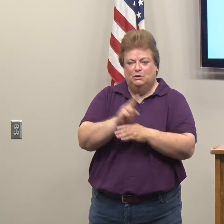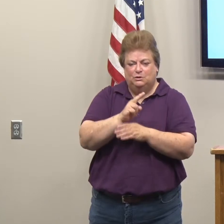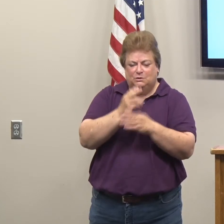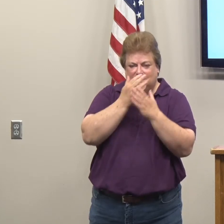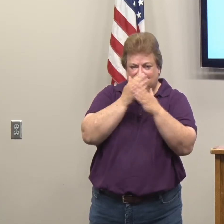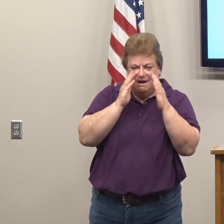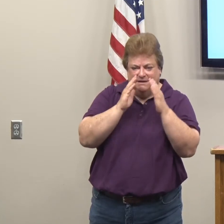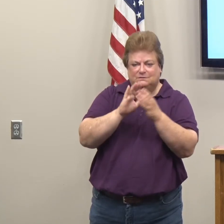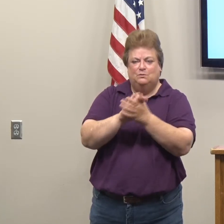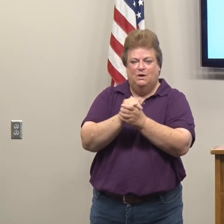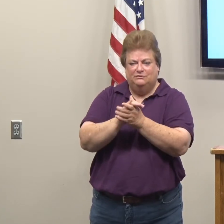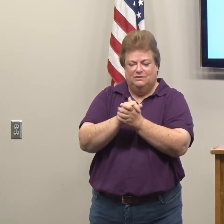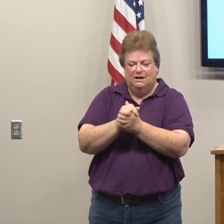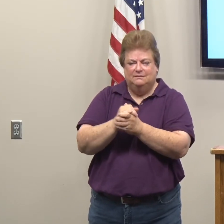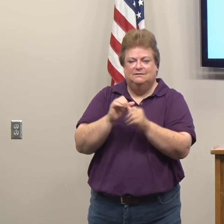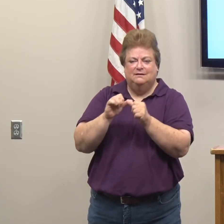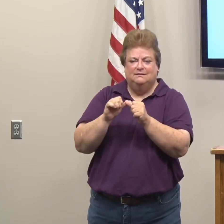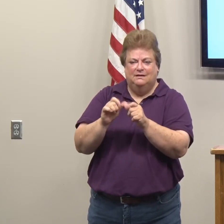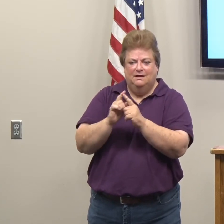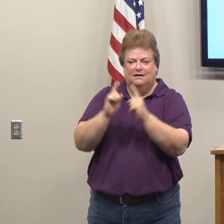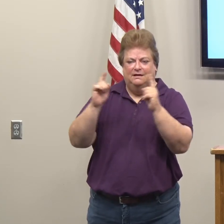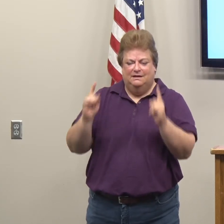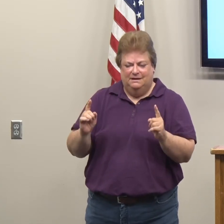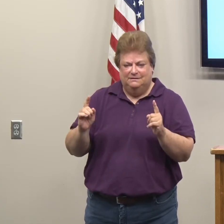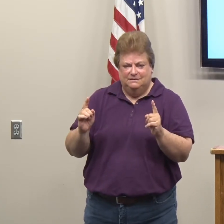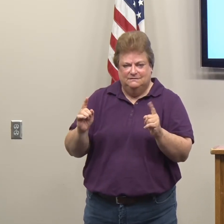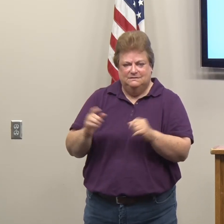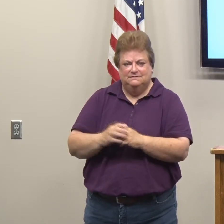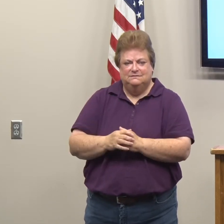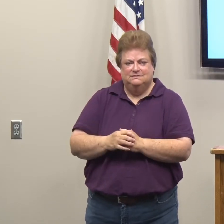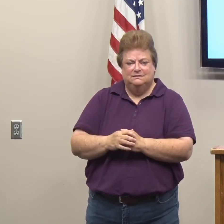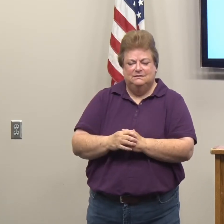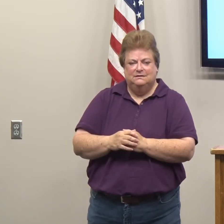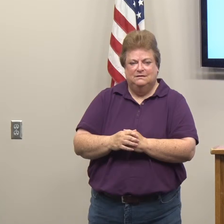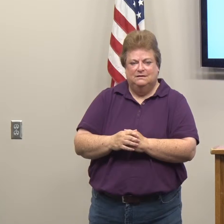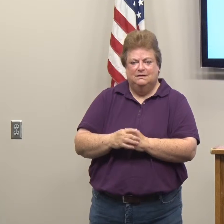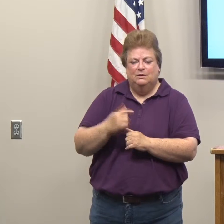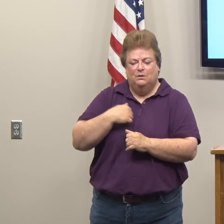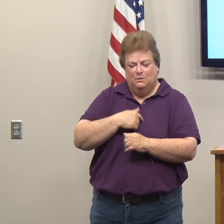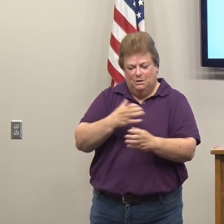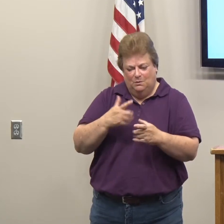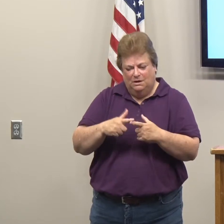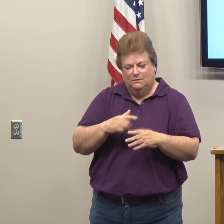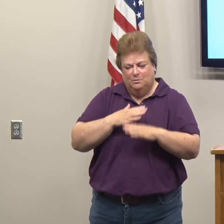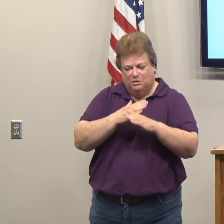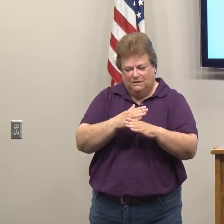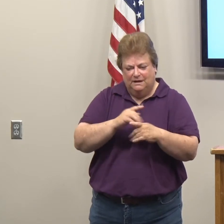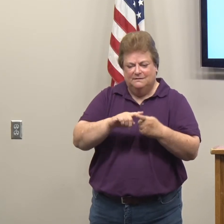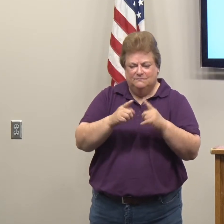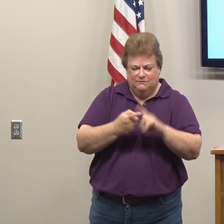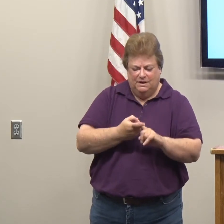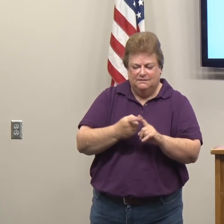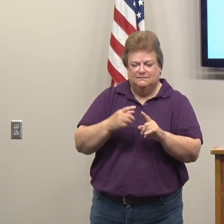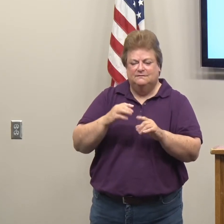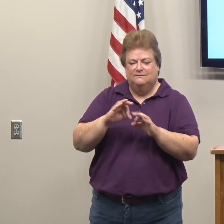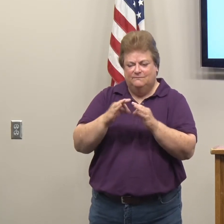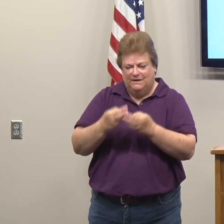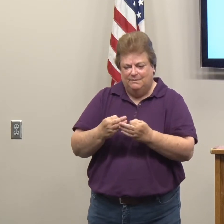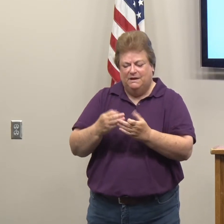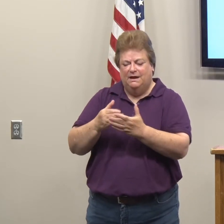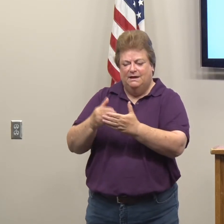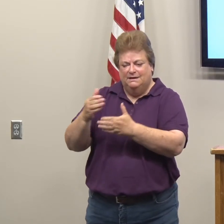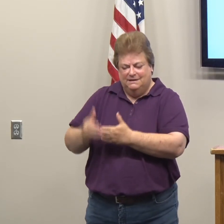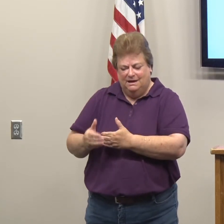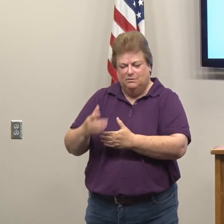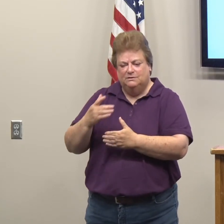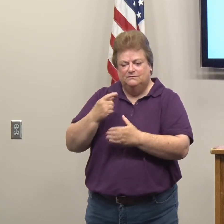their hands, and keeping their distance from each other in order to protect our friends, our family, and our neighbors from the spread